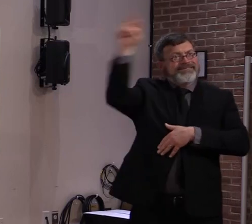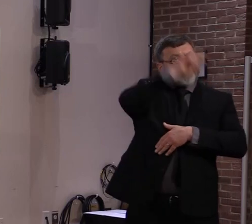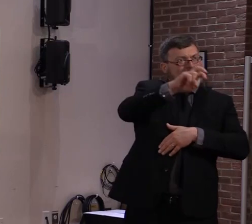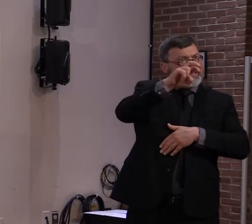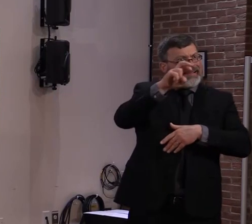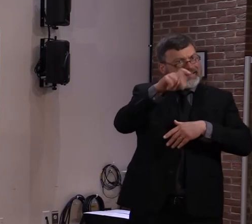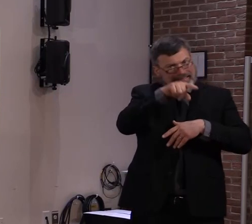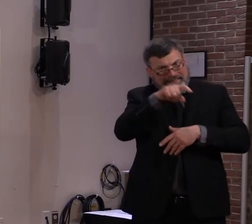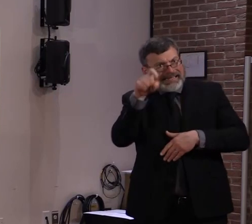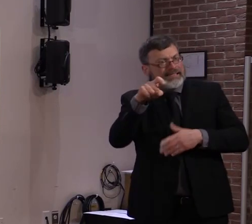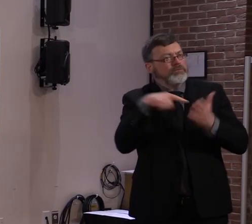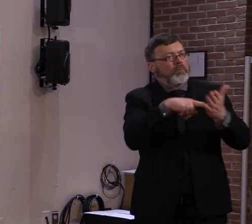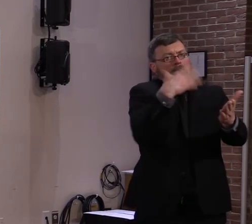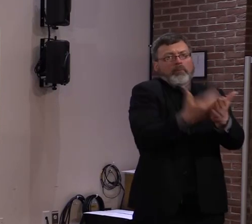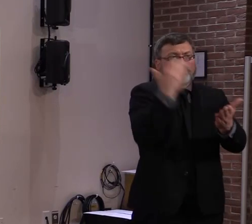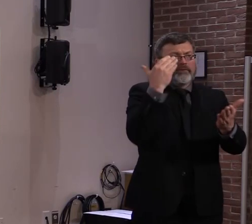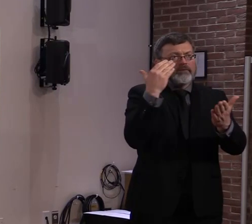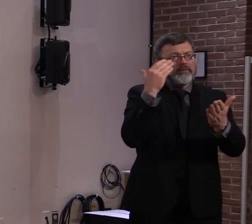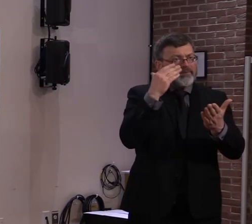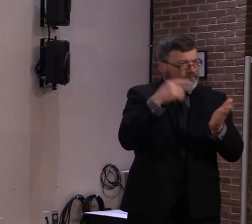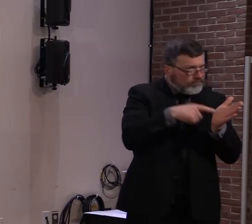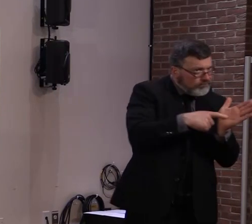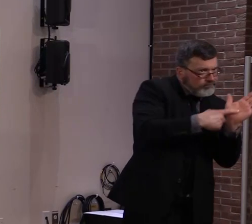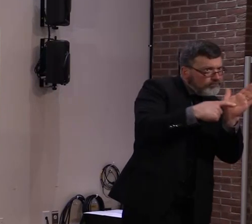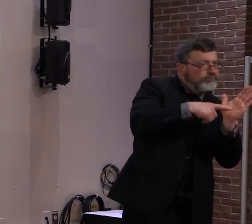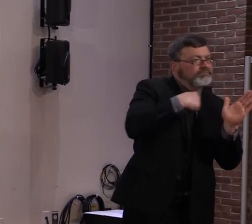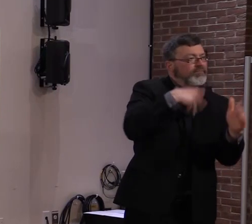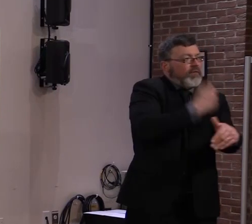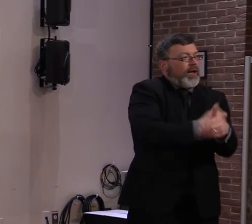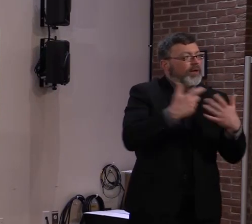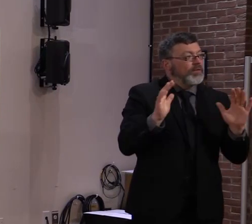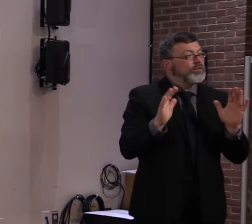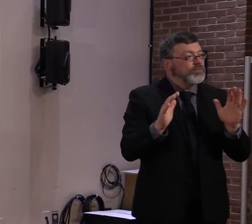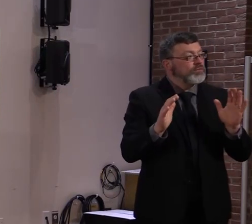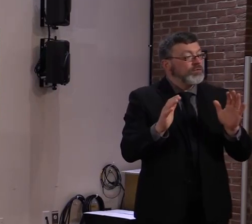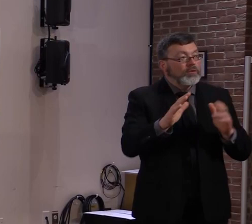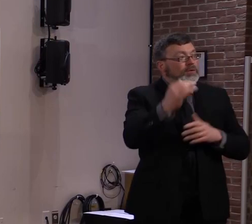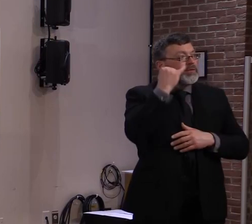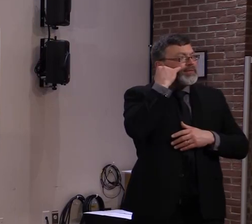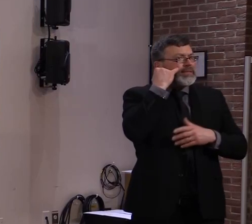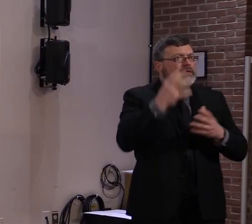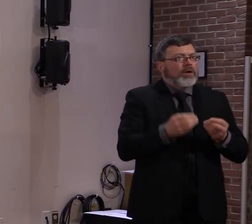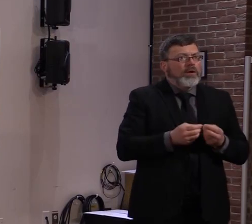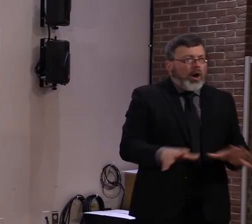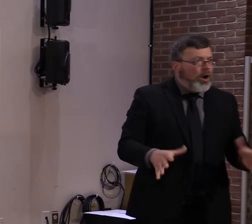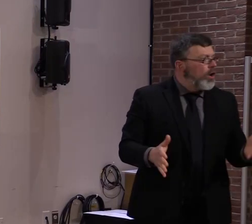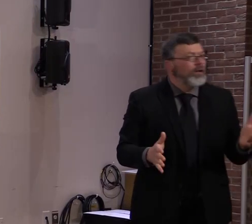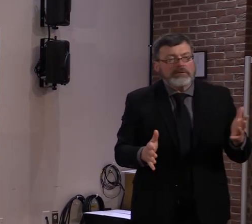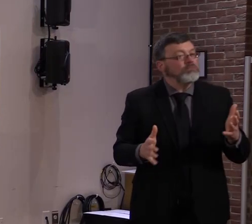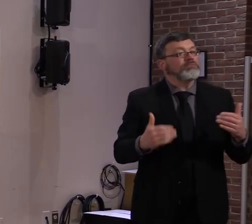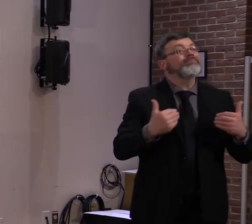or through your healthcare provider. To request it through the registry, email